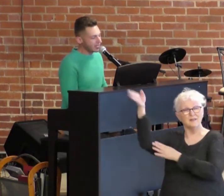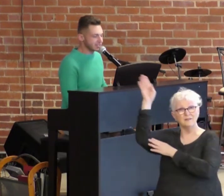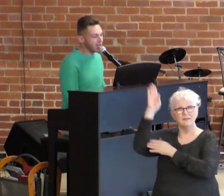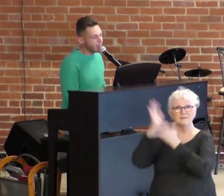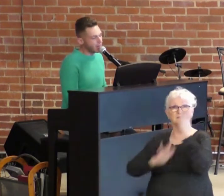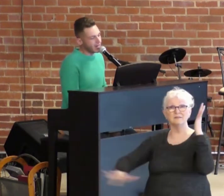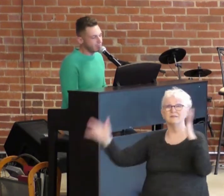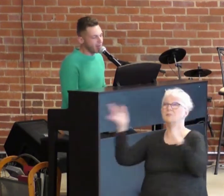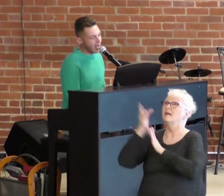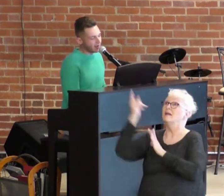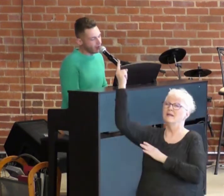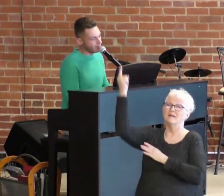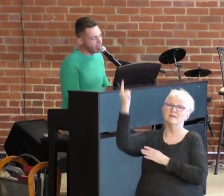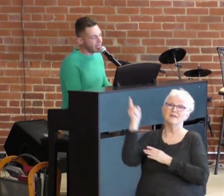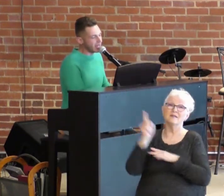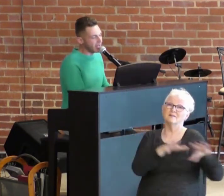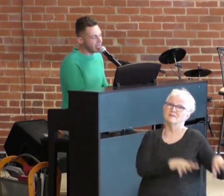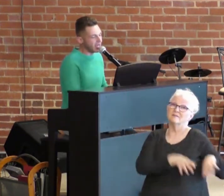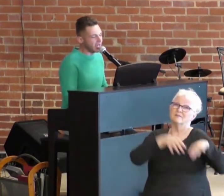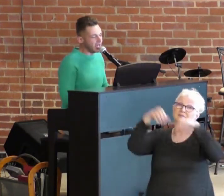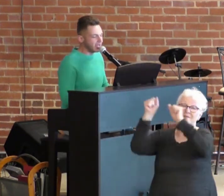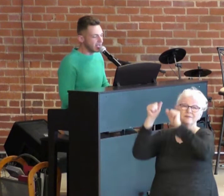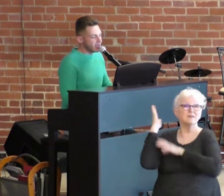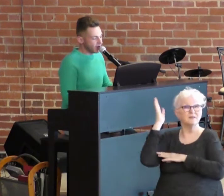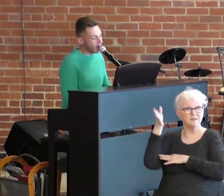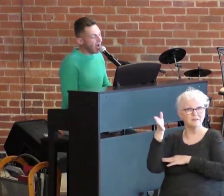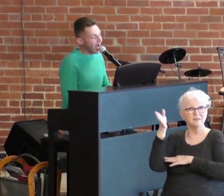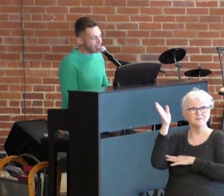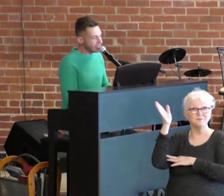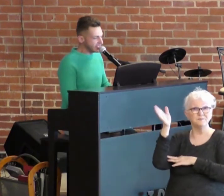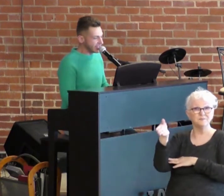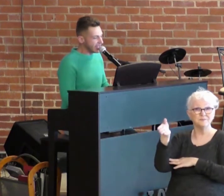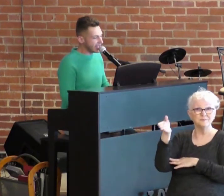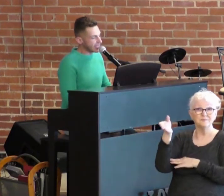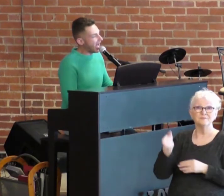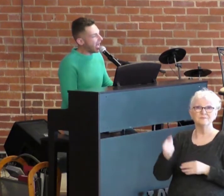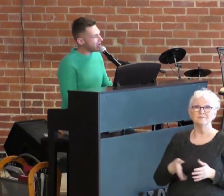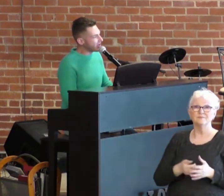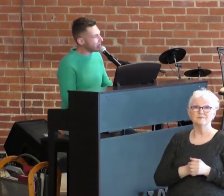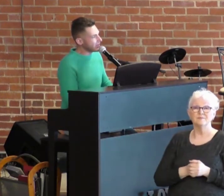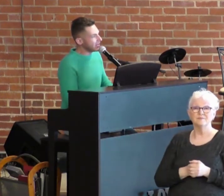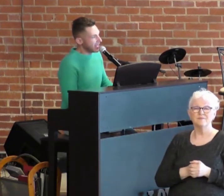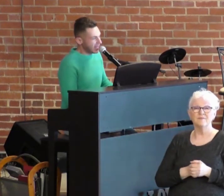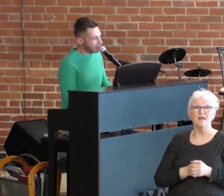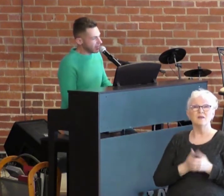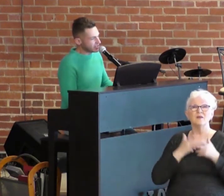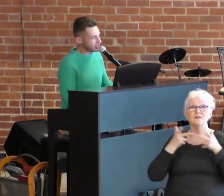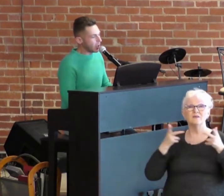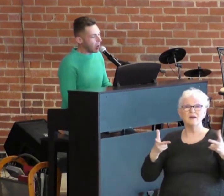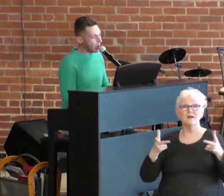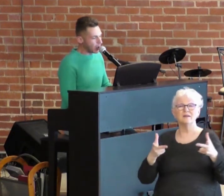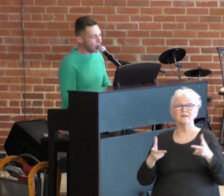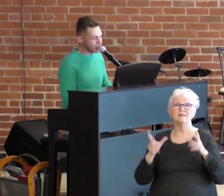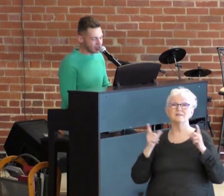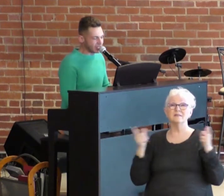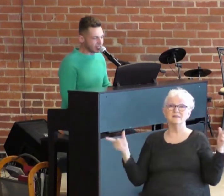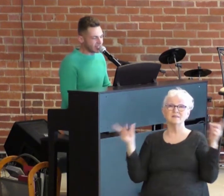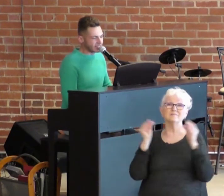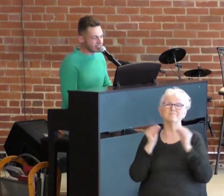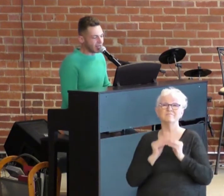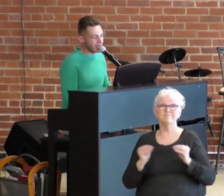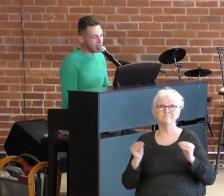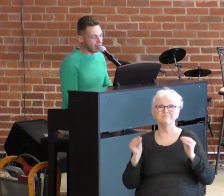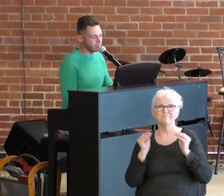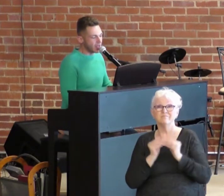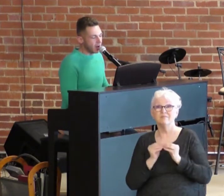Oh, he's coming back for me. The cry is getting louder, even so, Lord